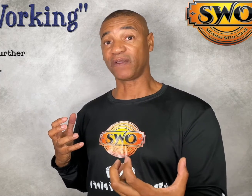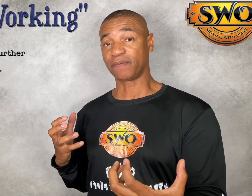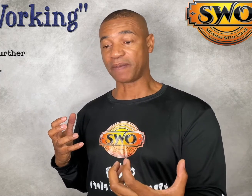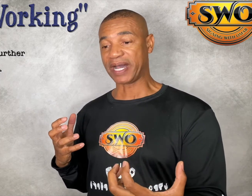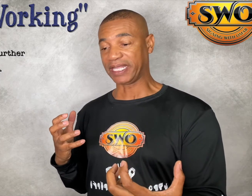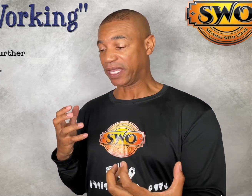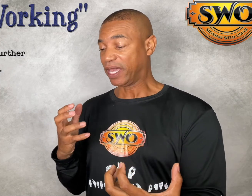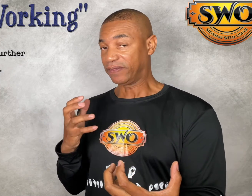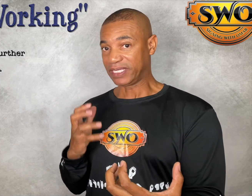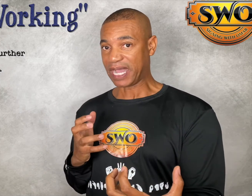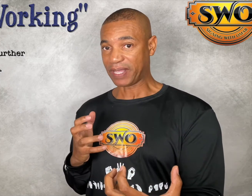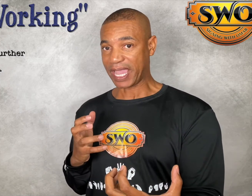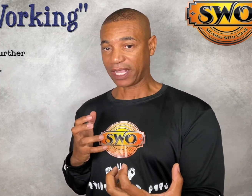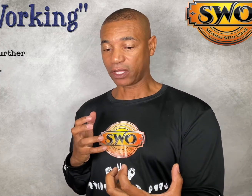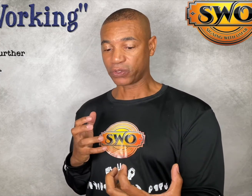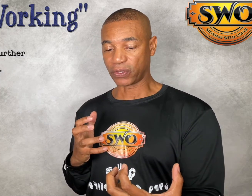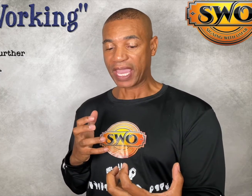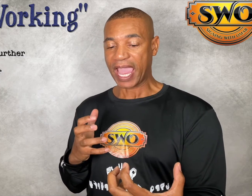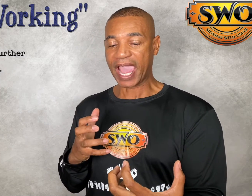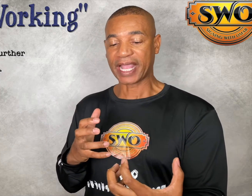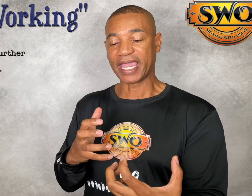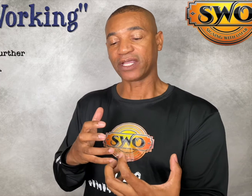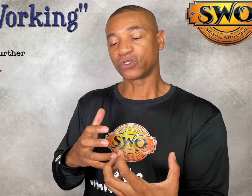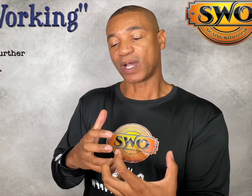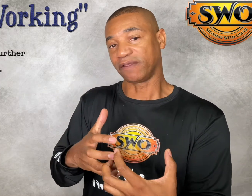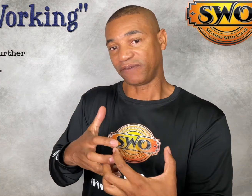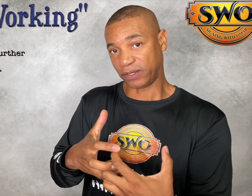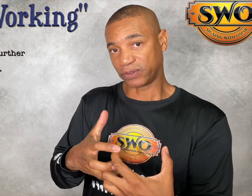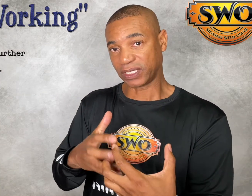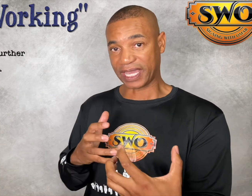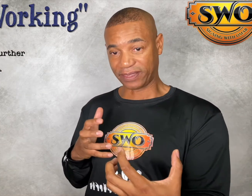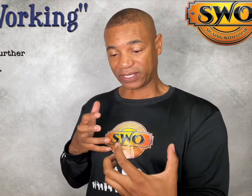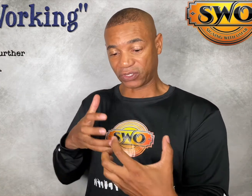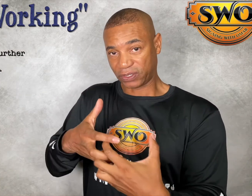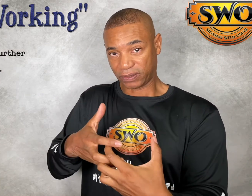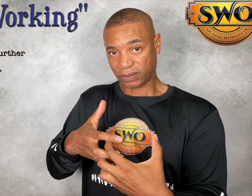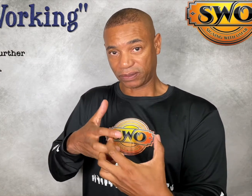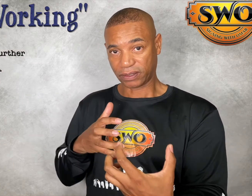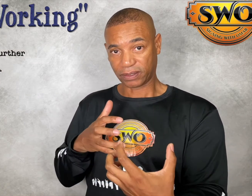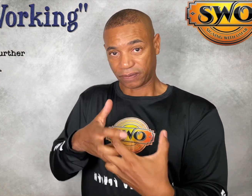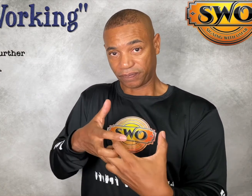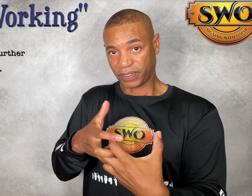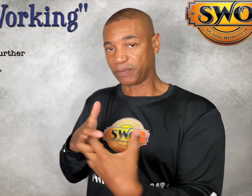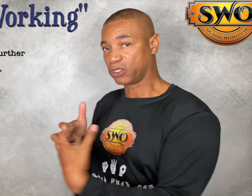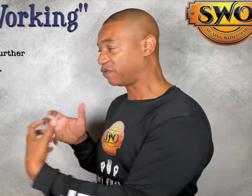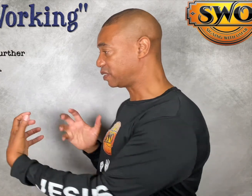my body, the dominant hand closer, and I intertwine the fingers like this. Let me show you from the side.